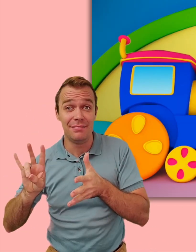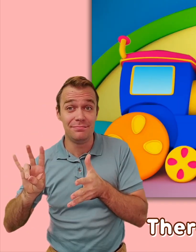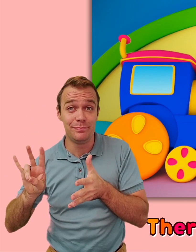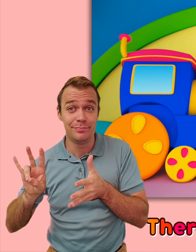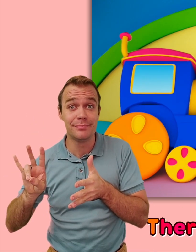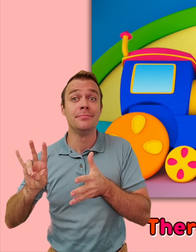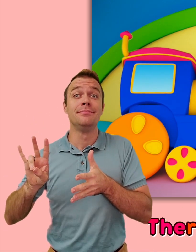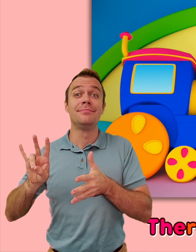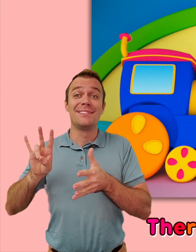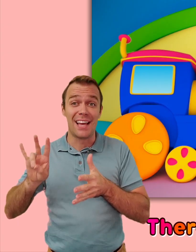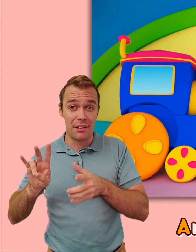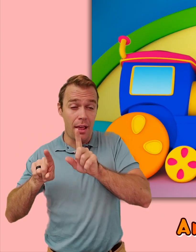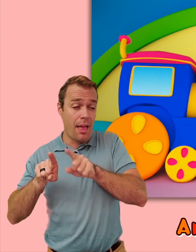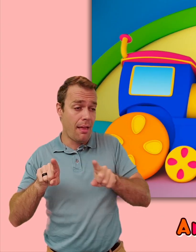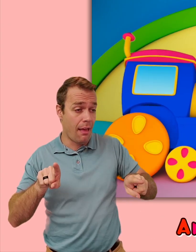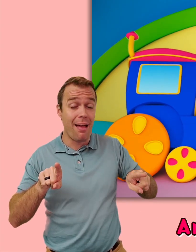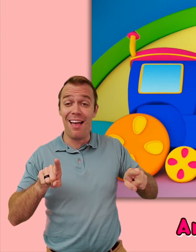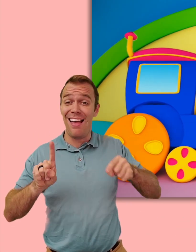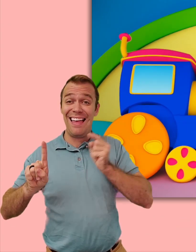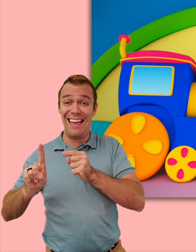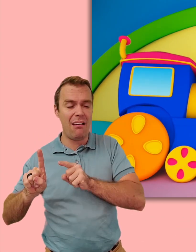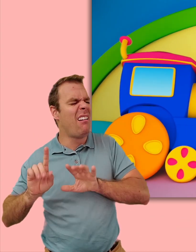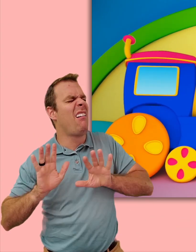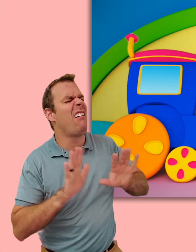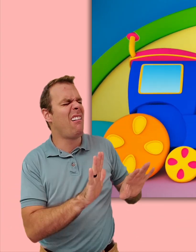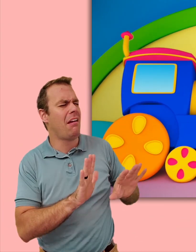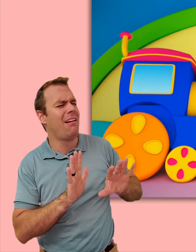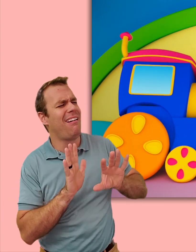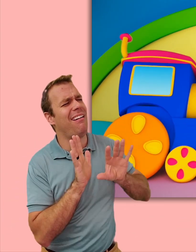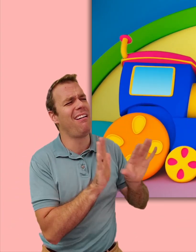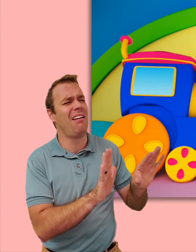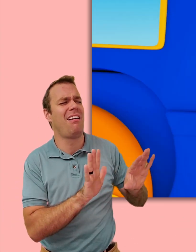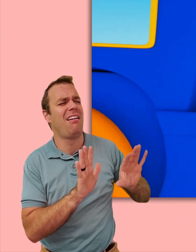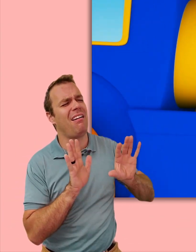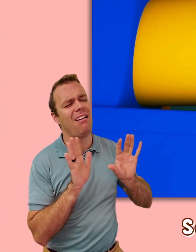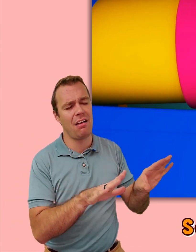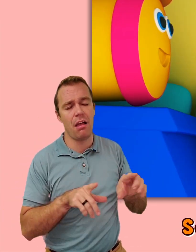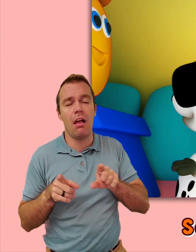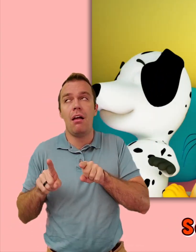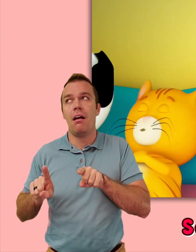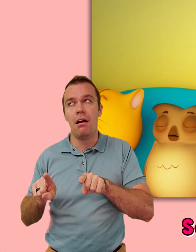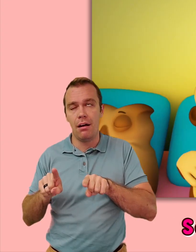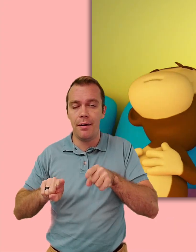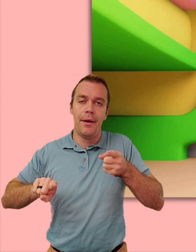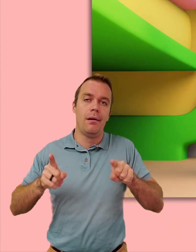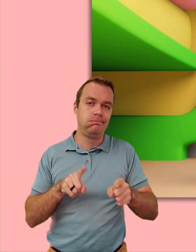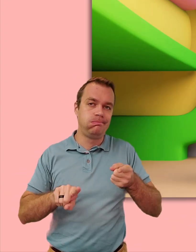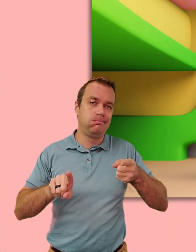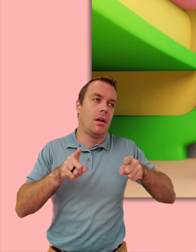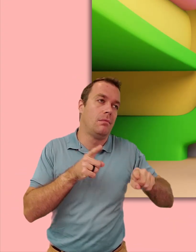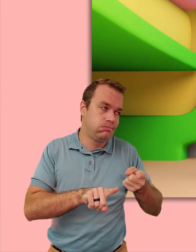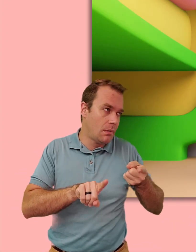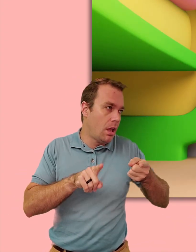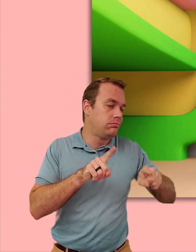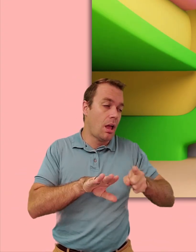7! There were 7 in the bed and the little one said, roll over, roll over. So they all rolled over and one